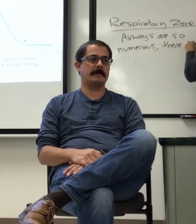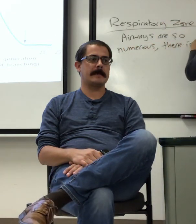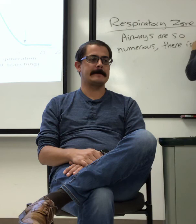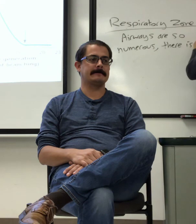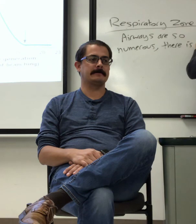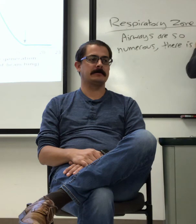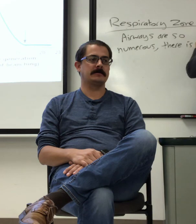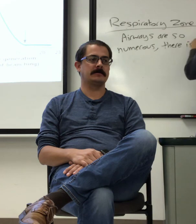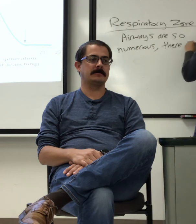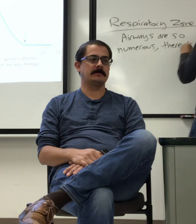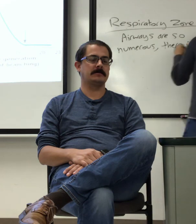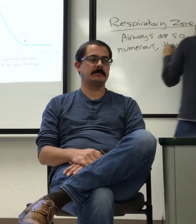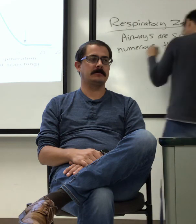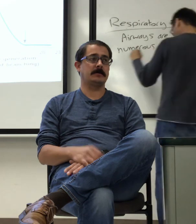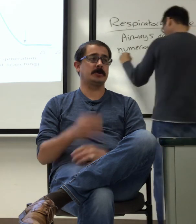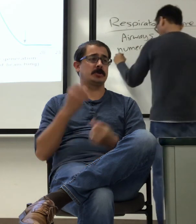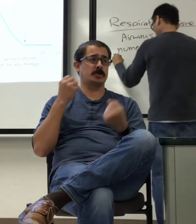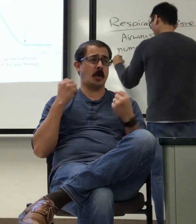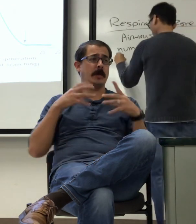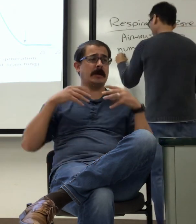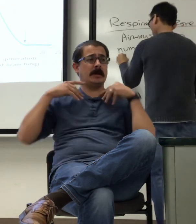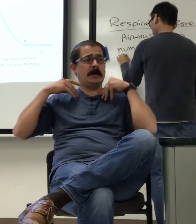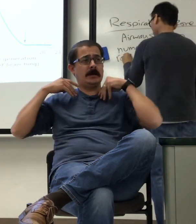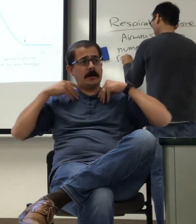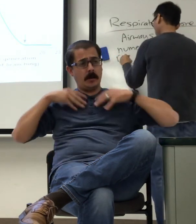there is no